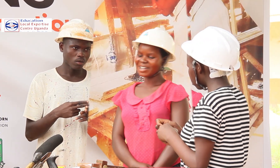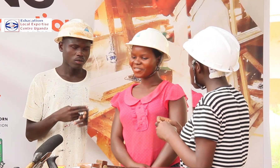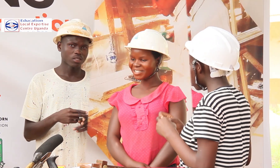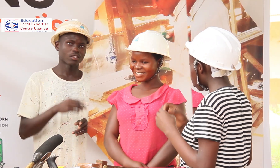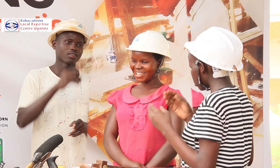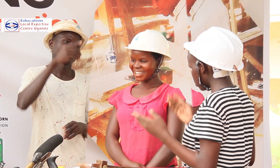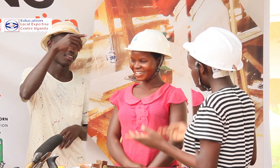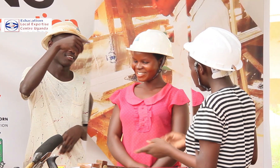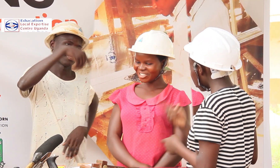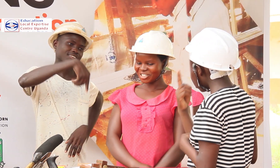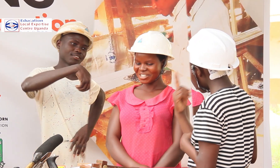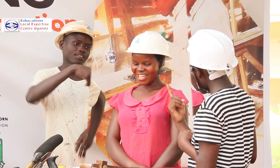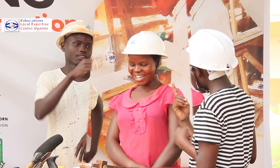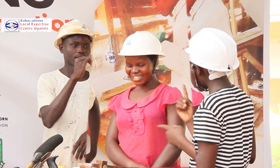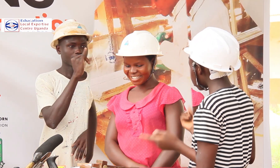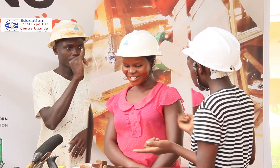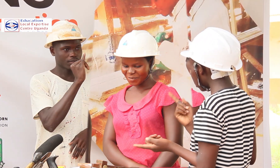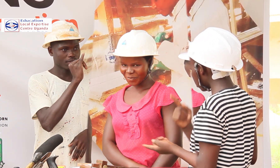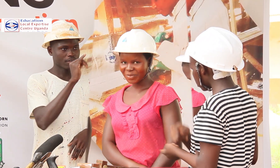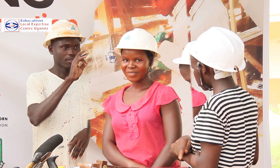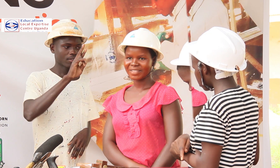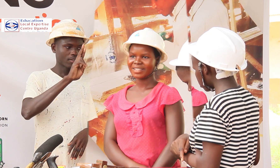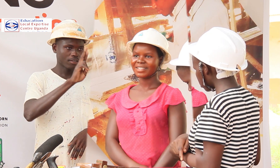That the first day he reached here,